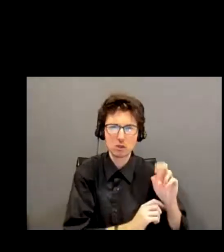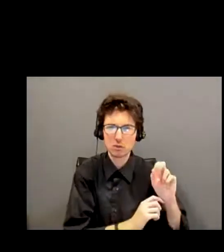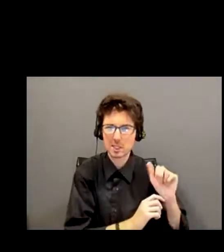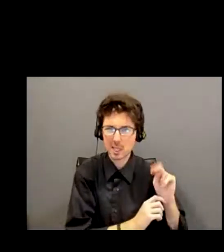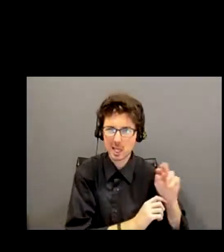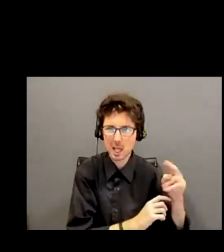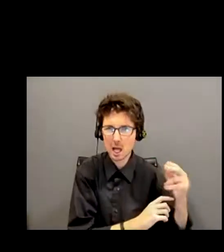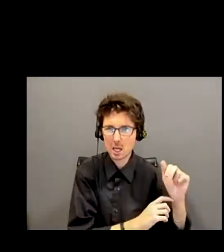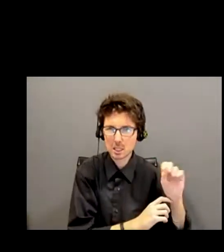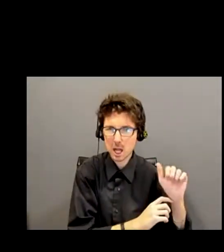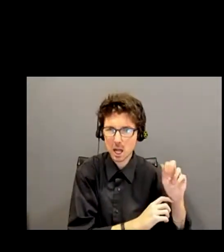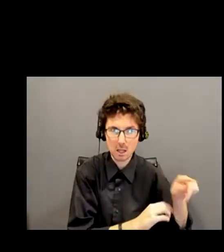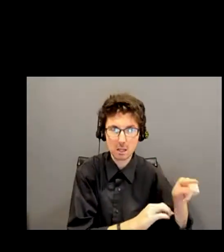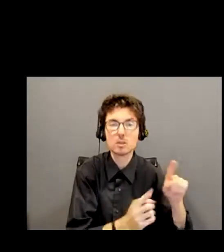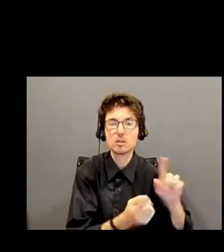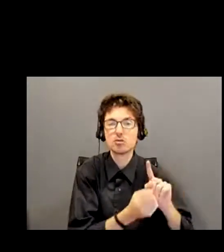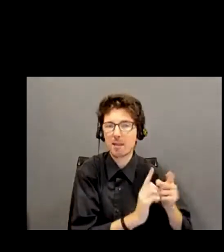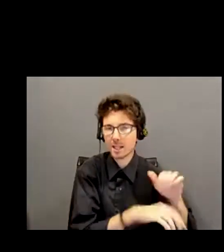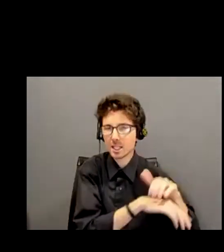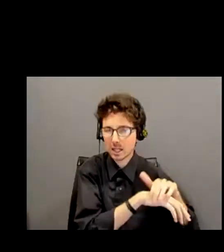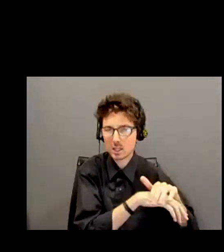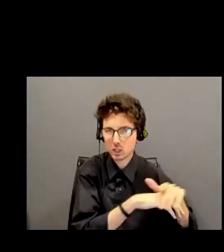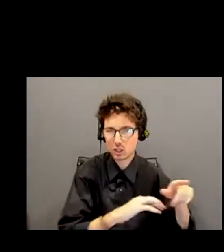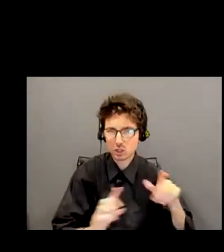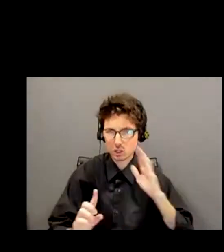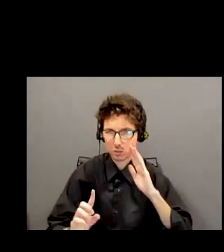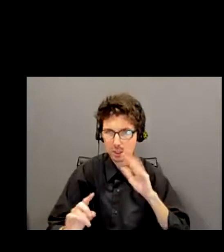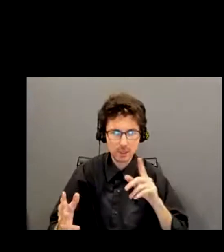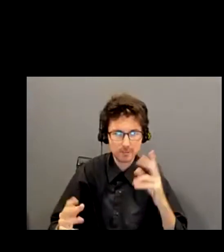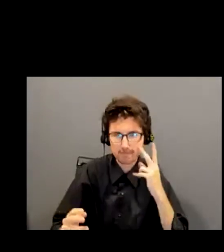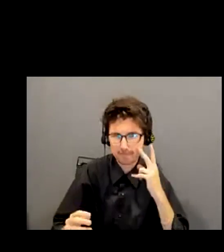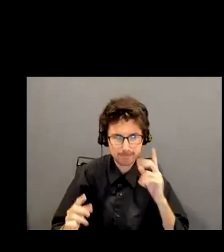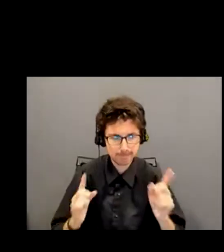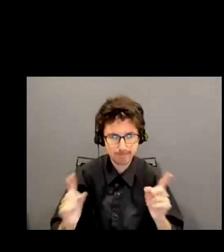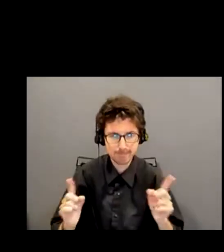will translate them into English. The floor is yours.